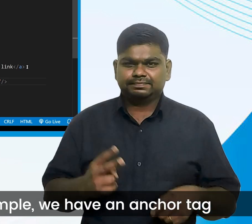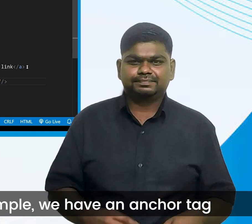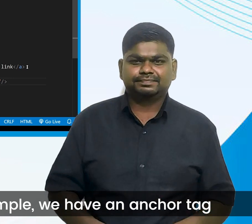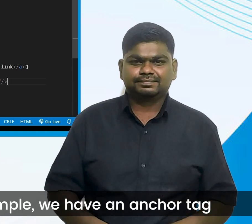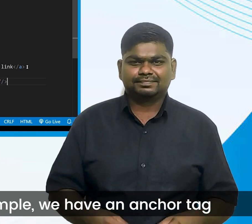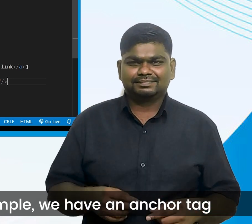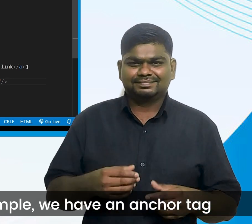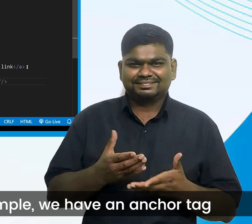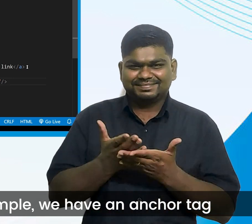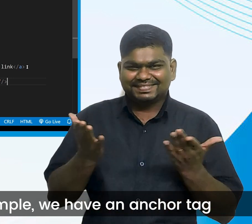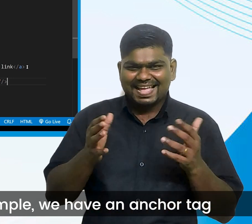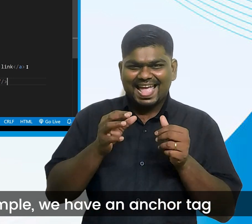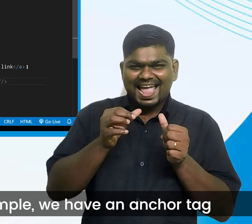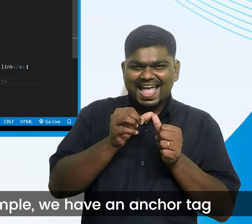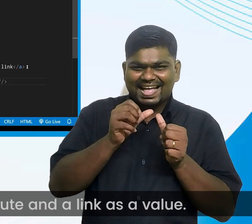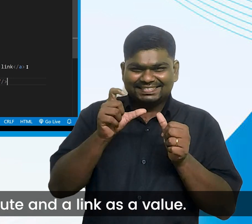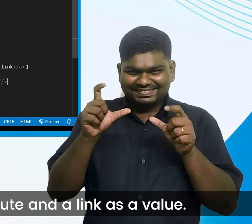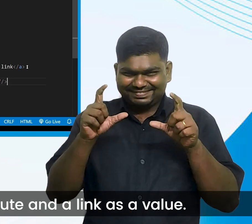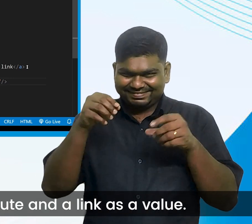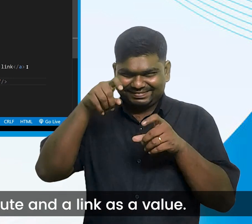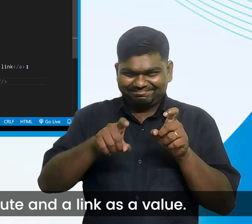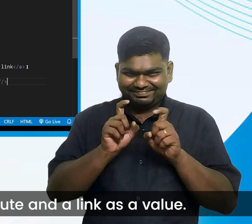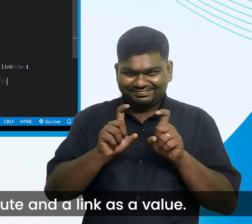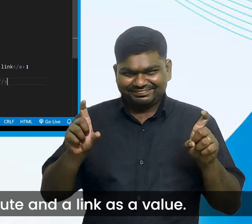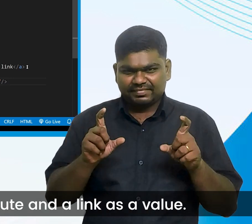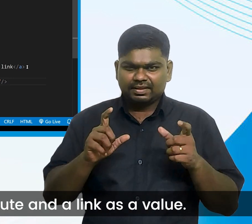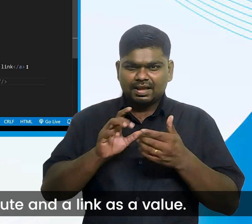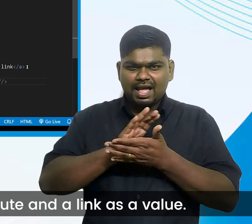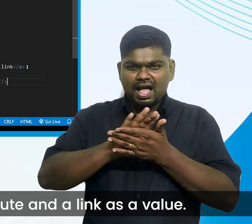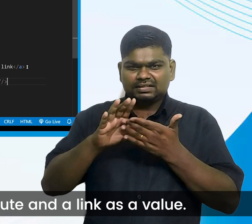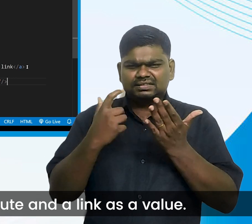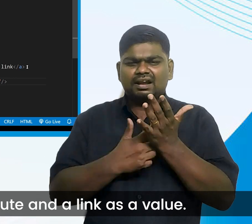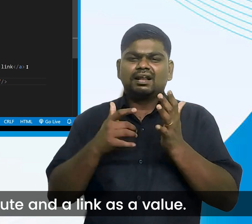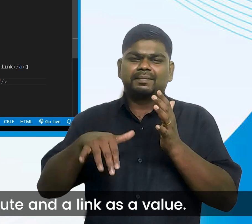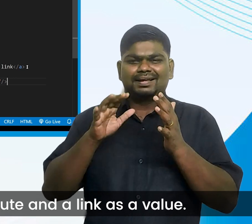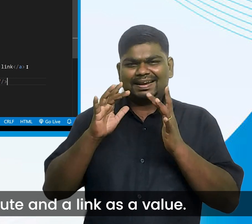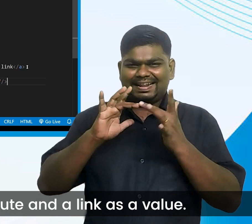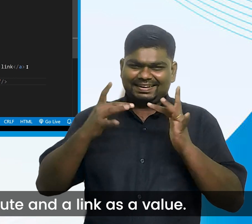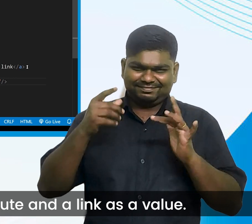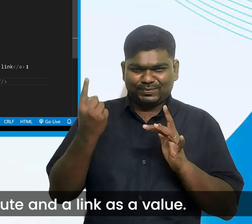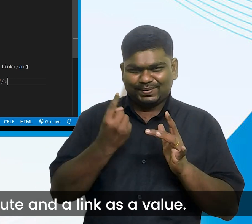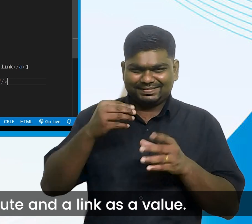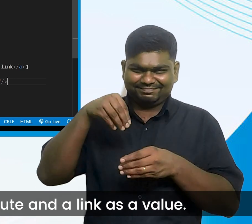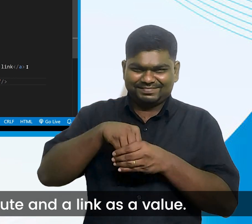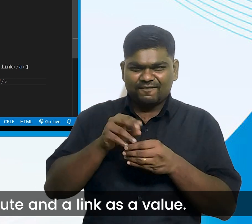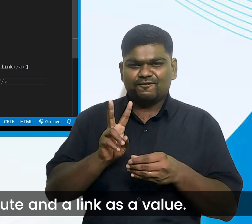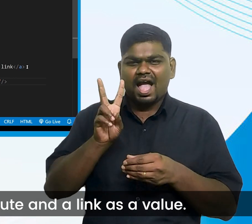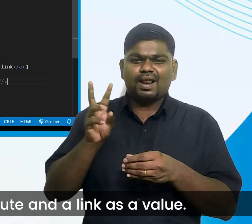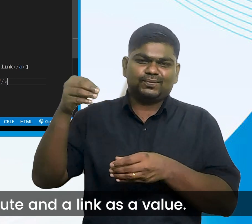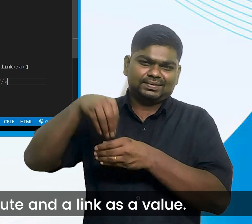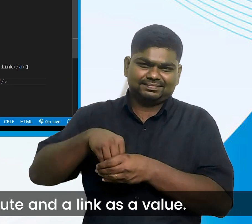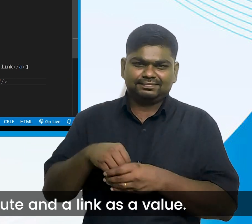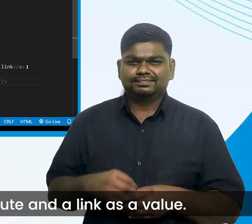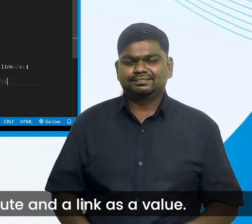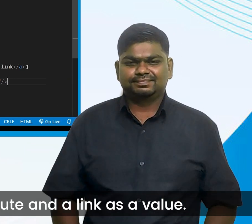example, we have an anchor tag and it contains a href attribute and link